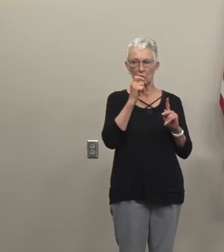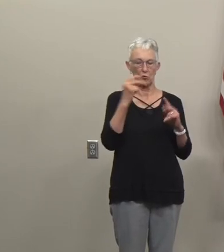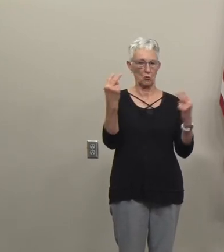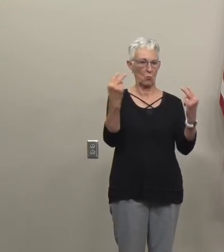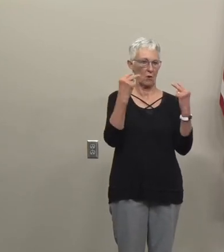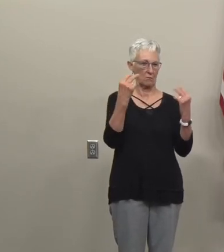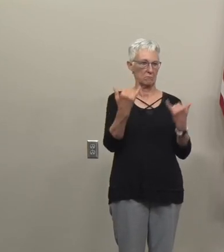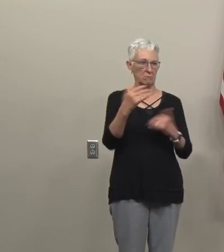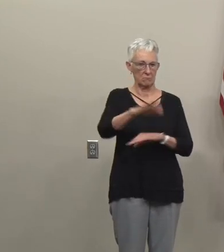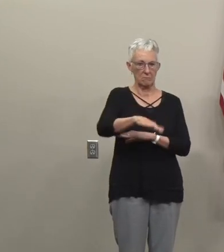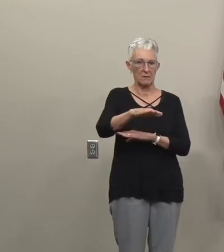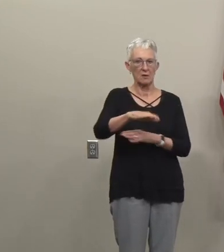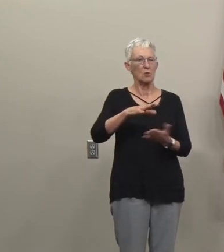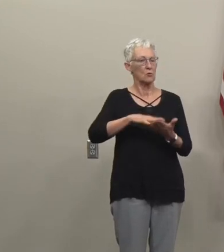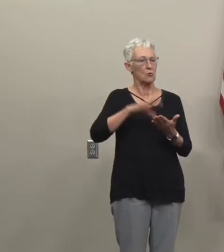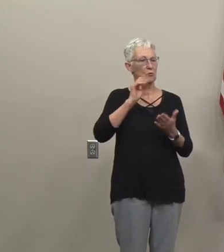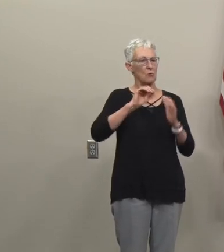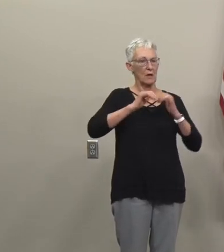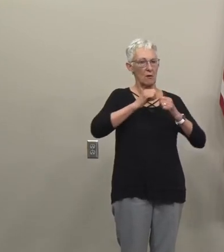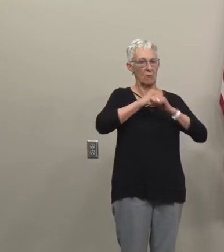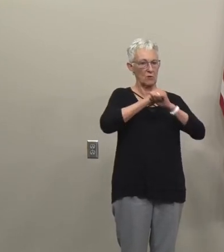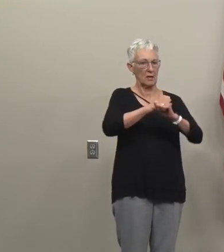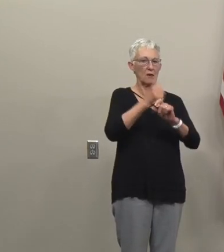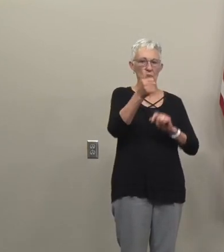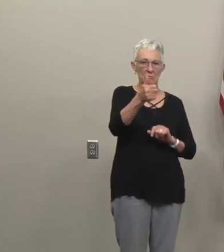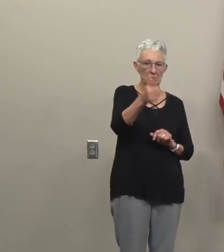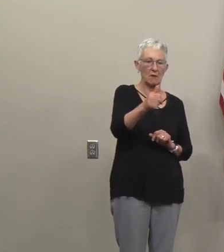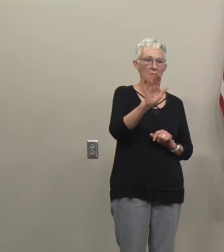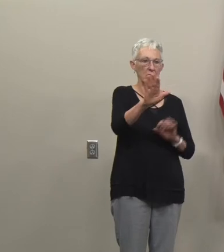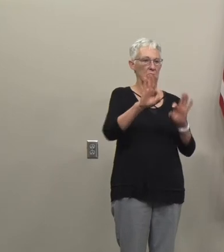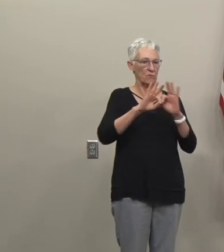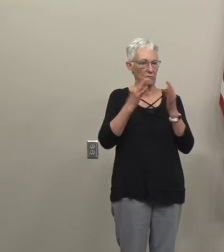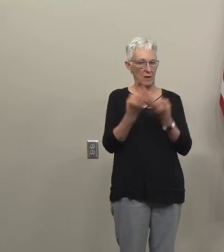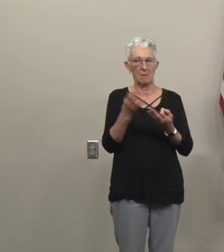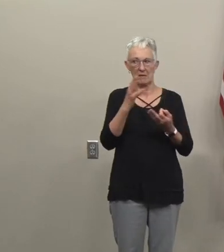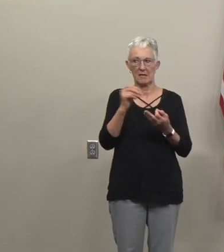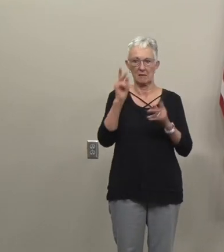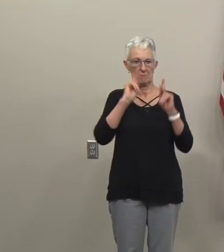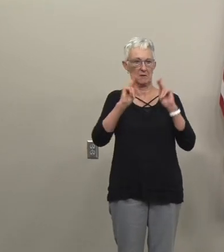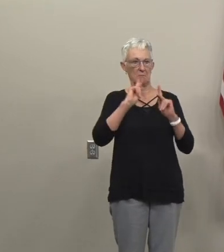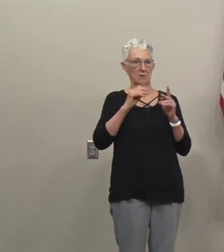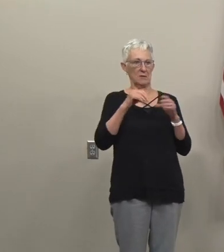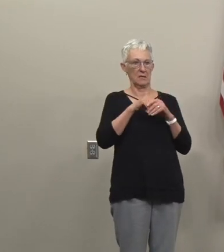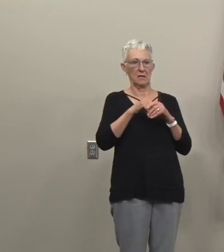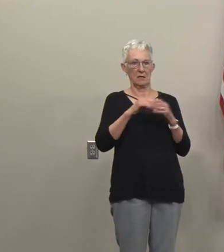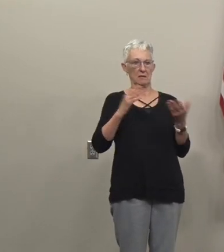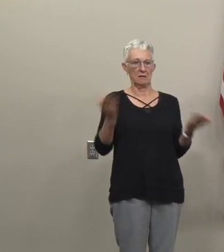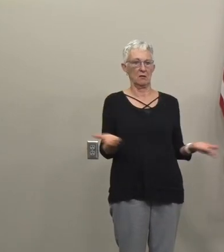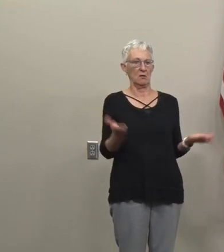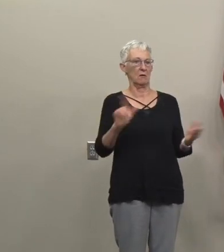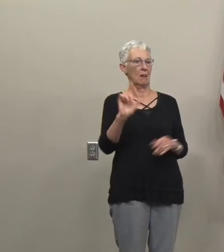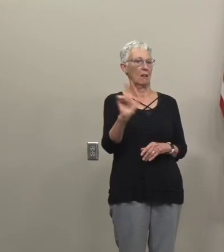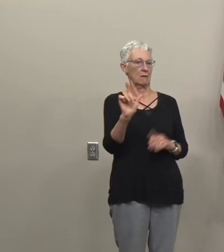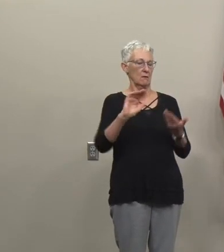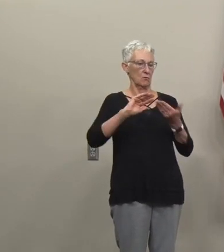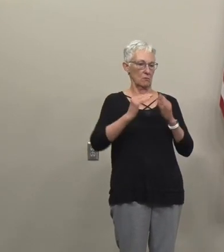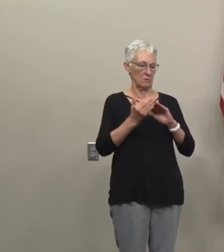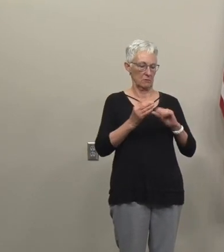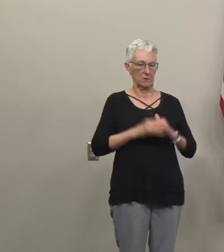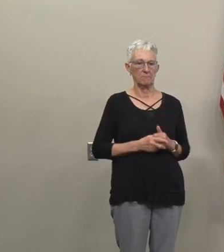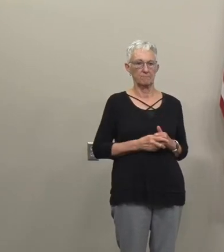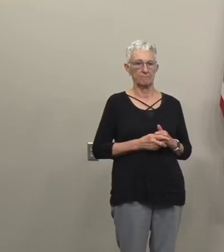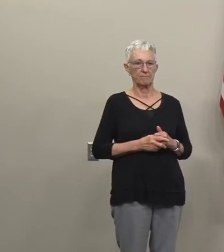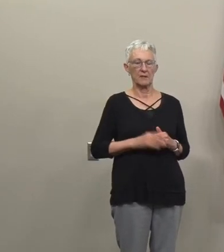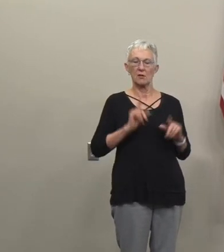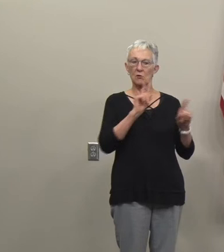learn more about how you can protect yourself, your loved ones, and our community during this pandemic. We want to remind everyone to please visit our